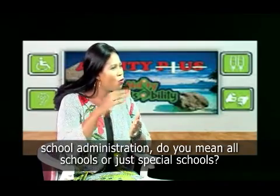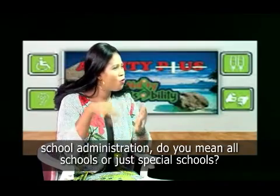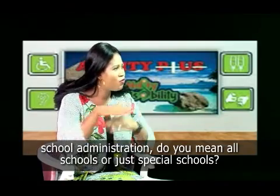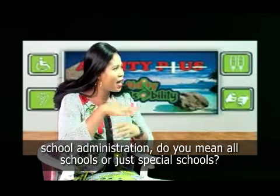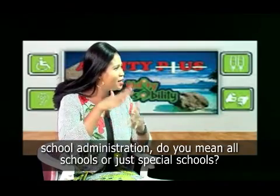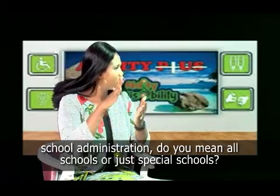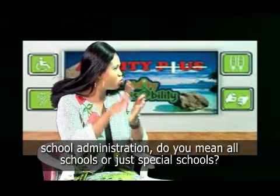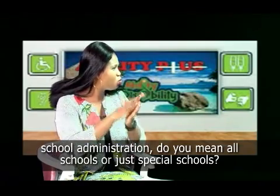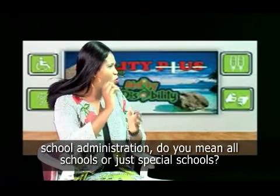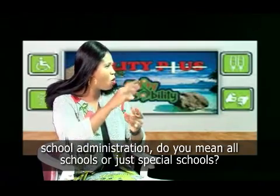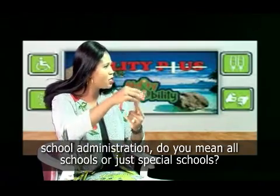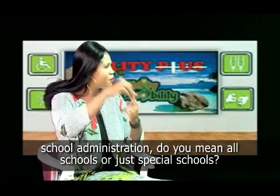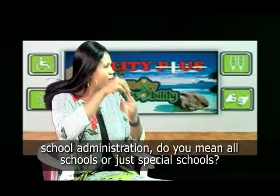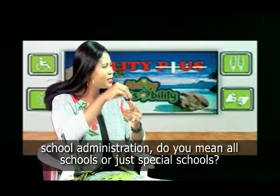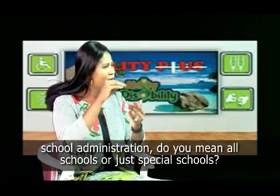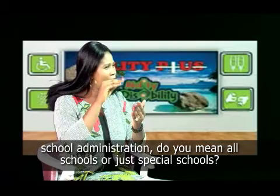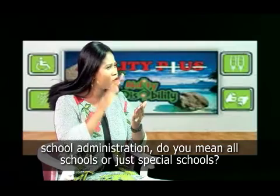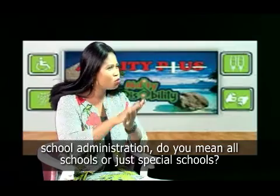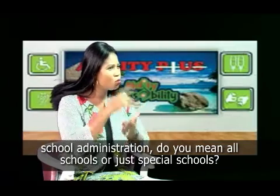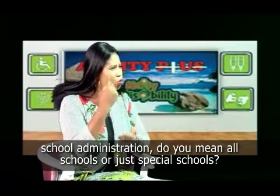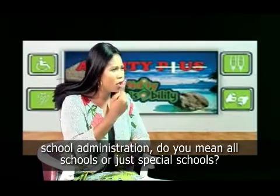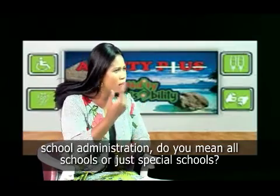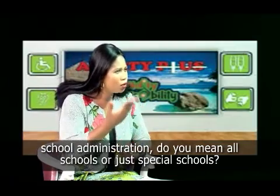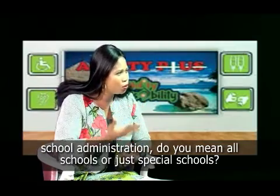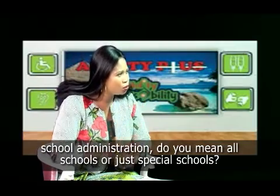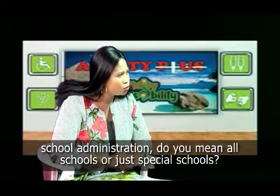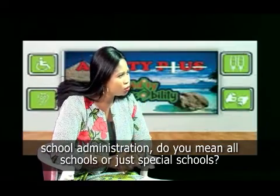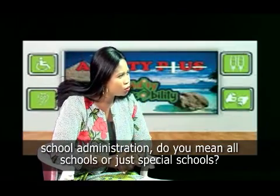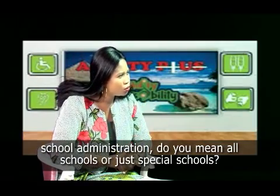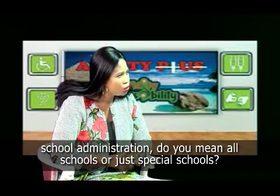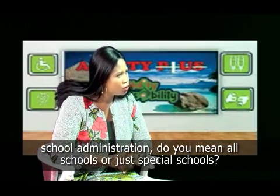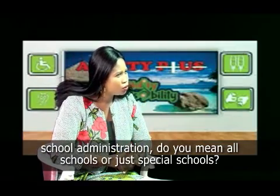that all over the school or just special schools?